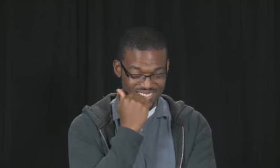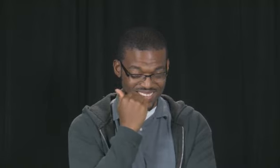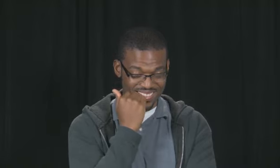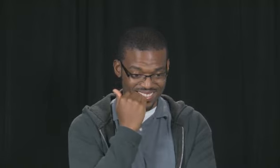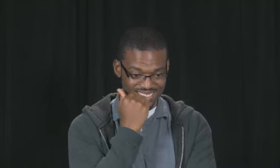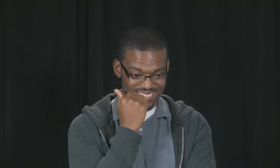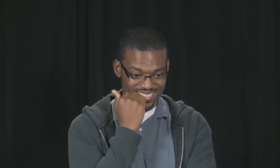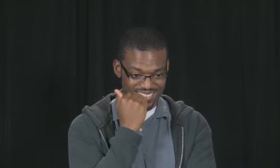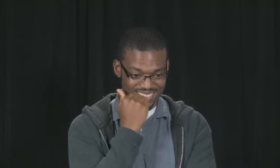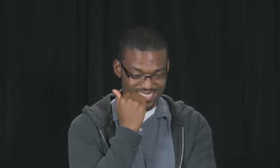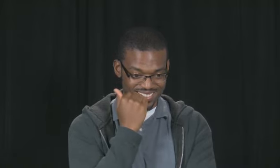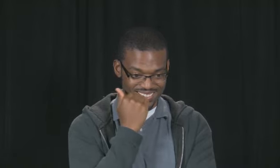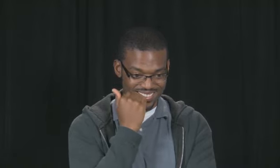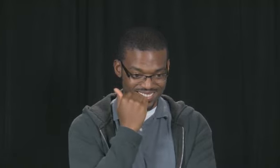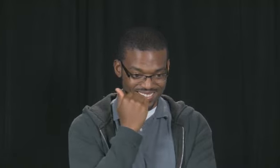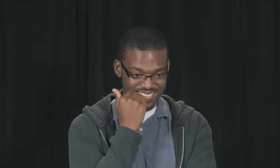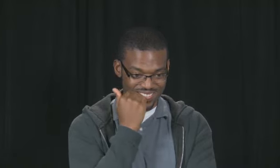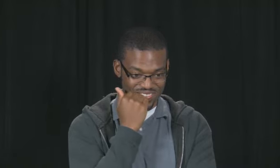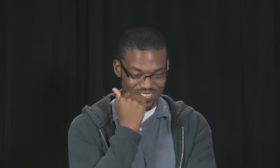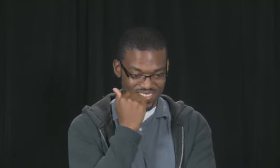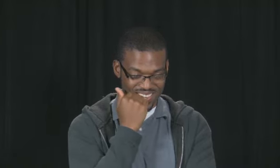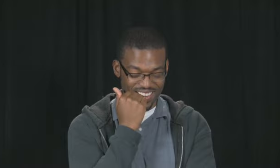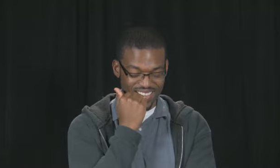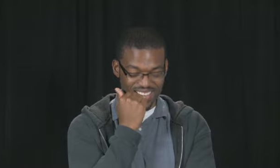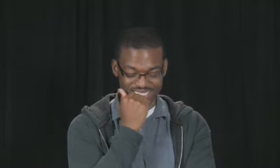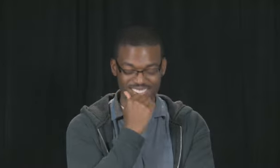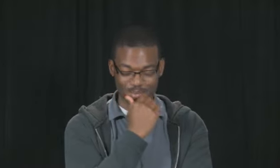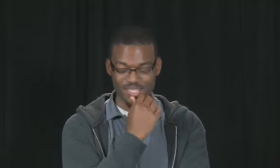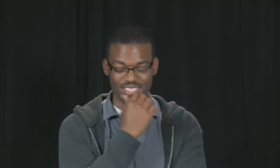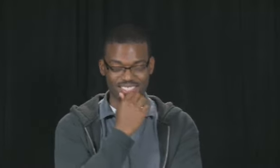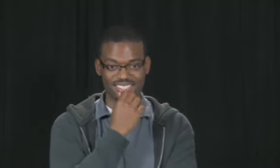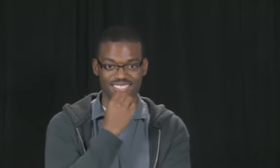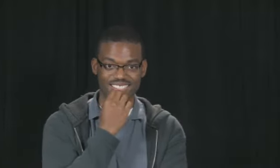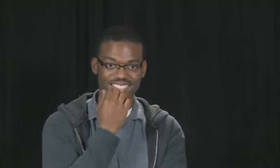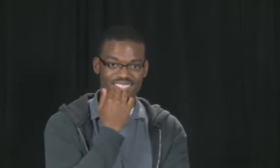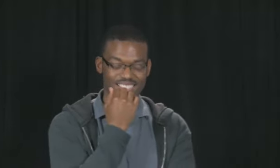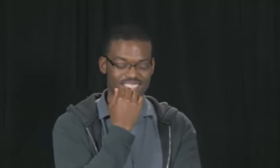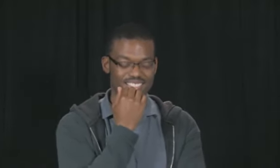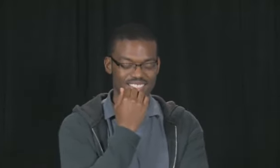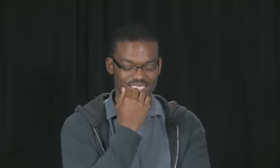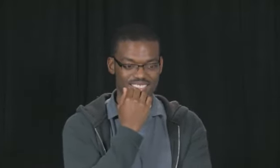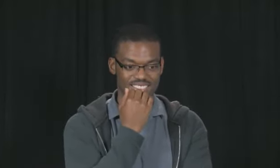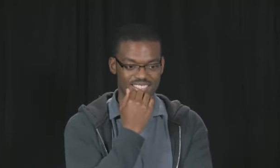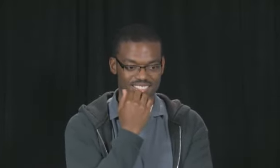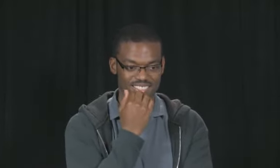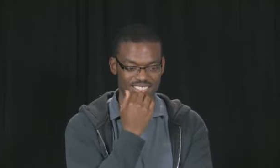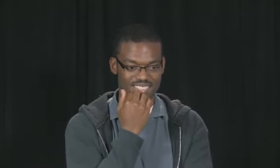Wow. So come back. Okay, come yes, back. Absolutely. Come back with the sonnet. It's in good shape. You